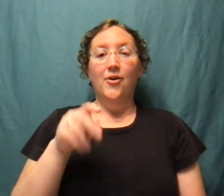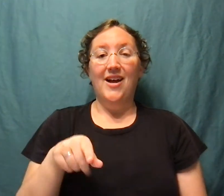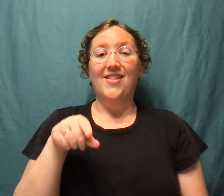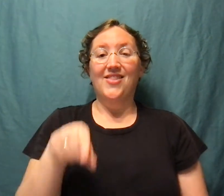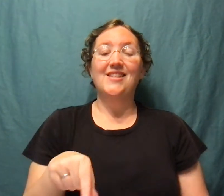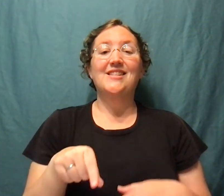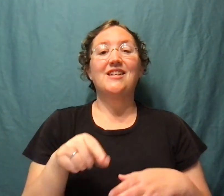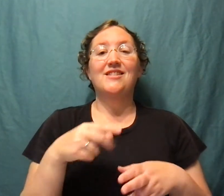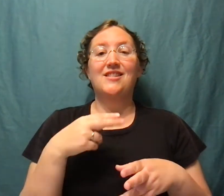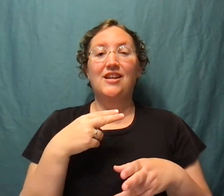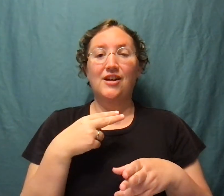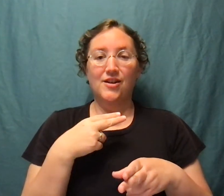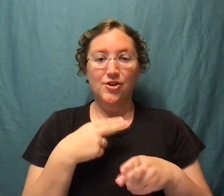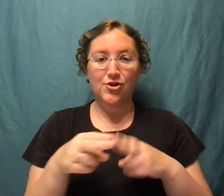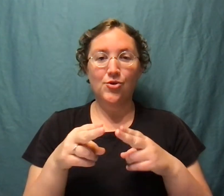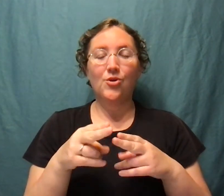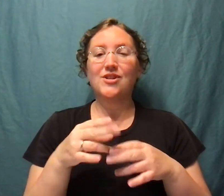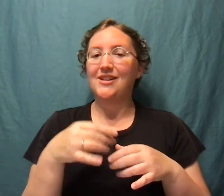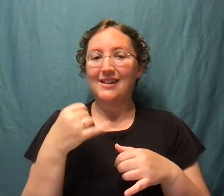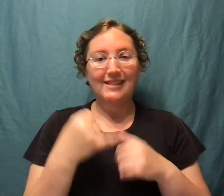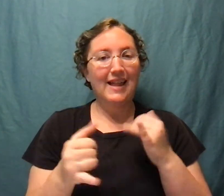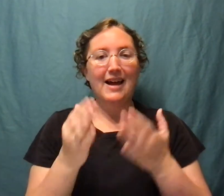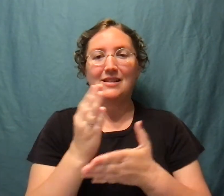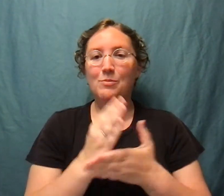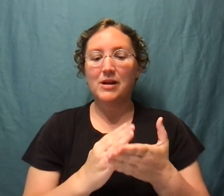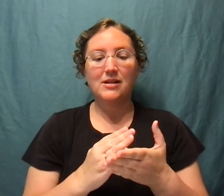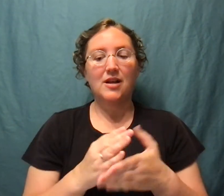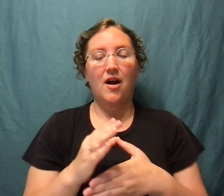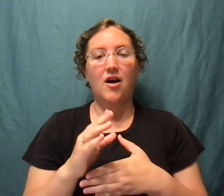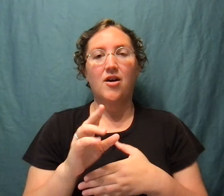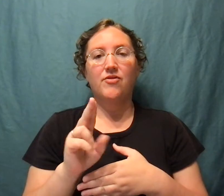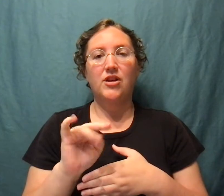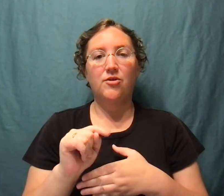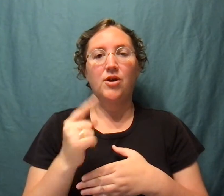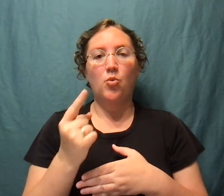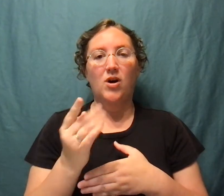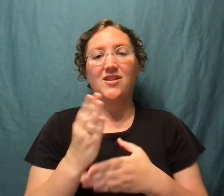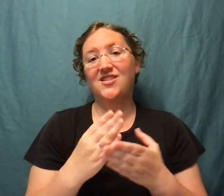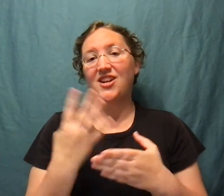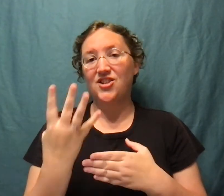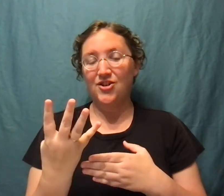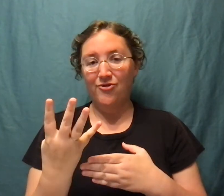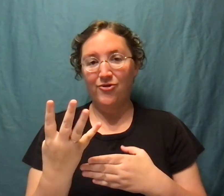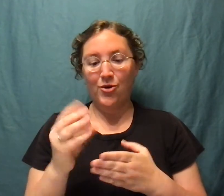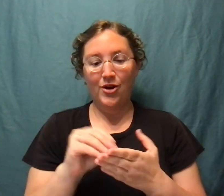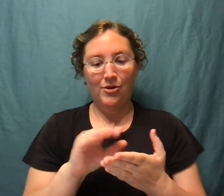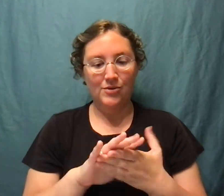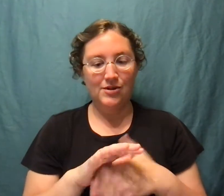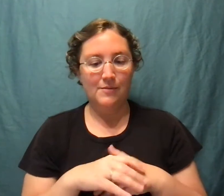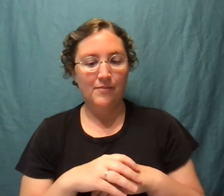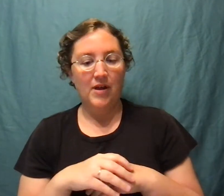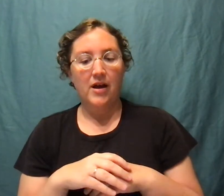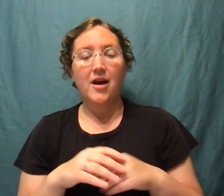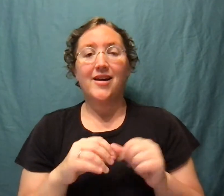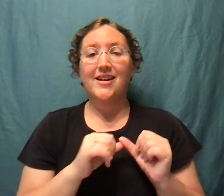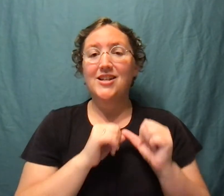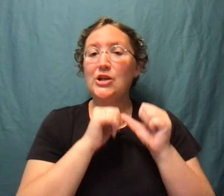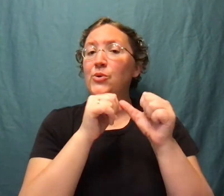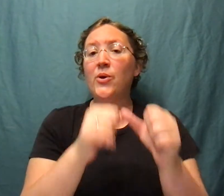Okay, this is the short last bit of the Unit 1 Section 4 notes. Continuing where we